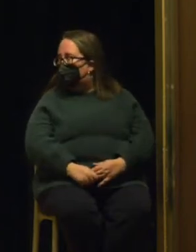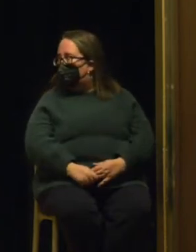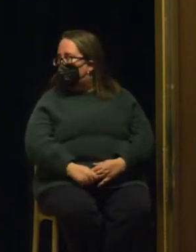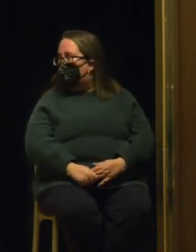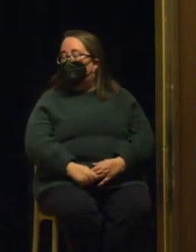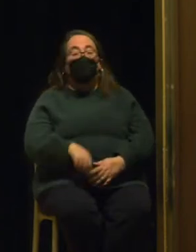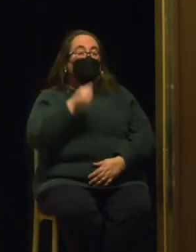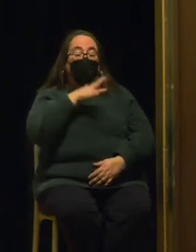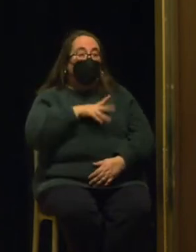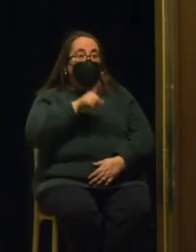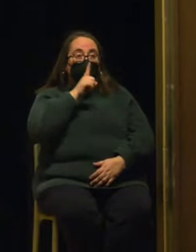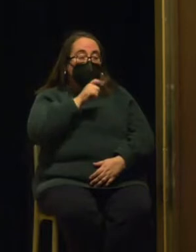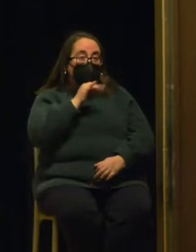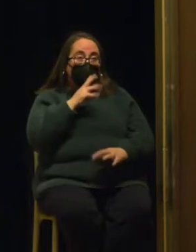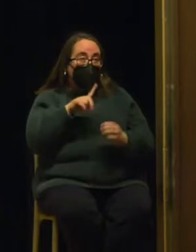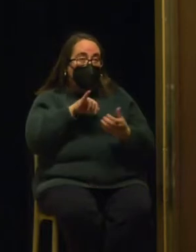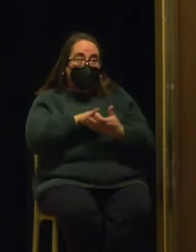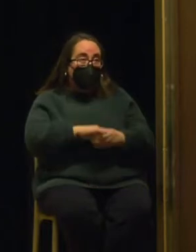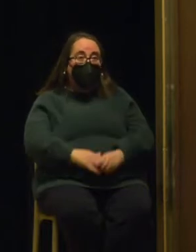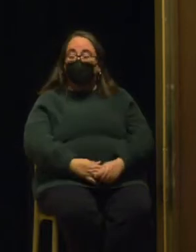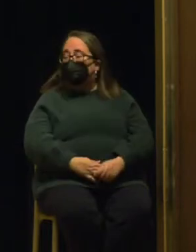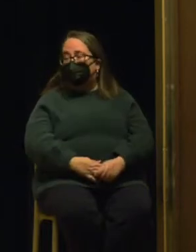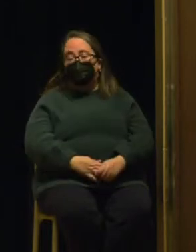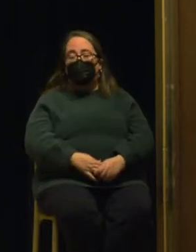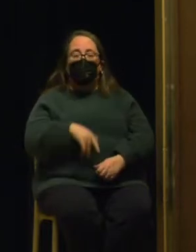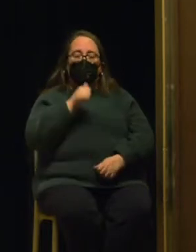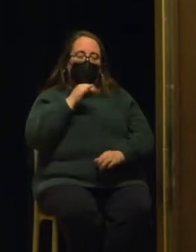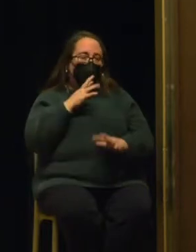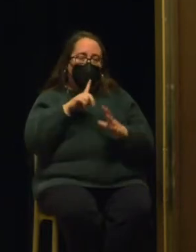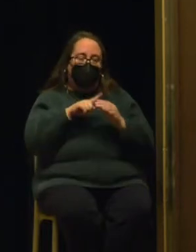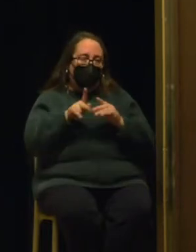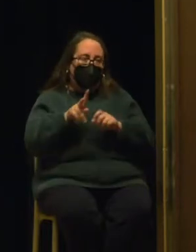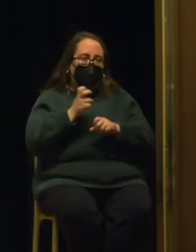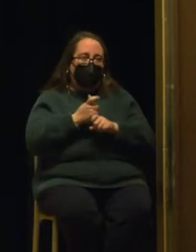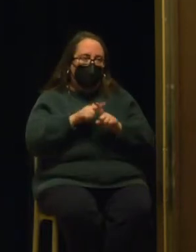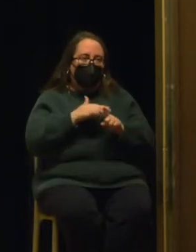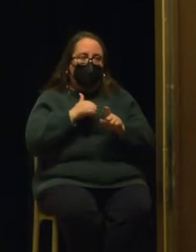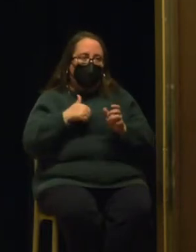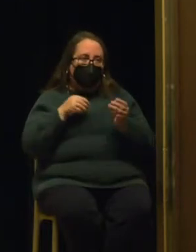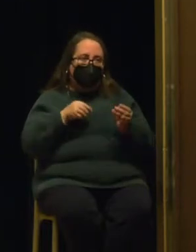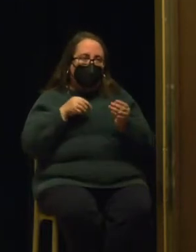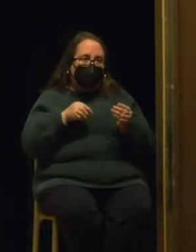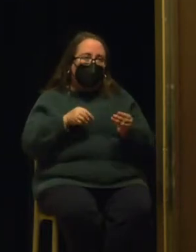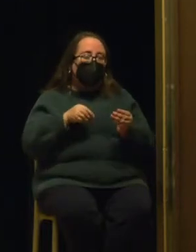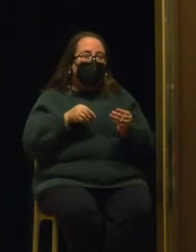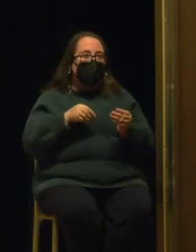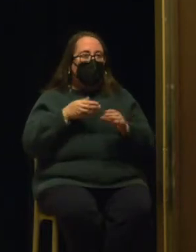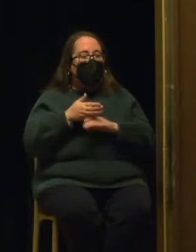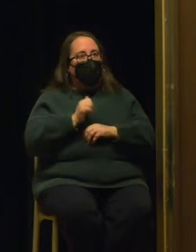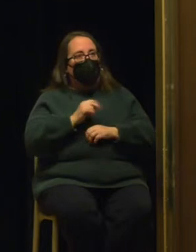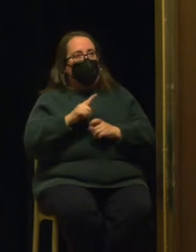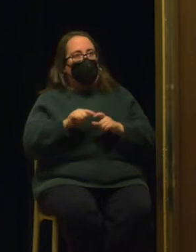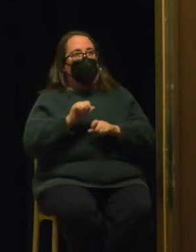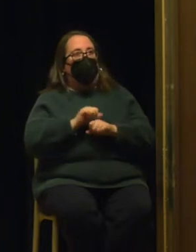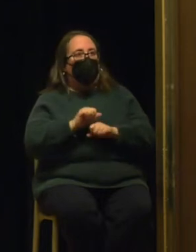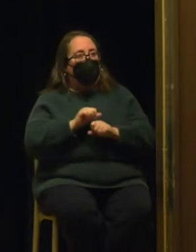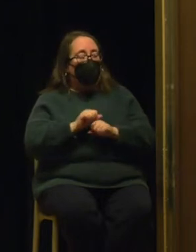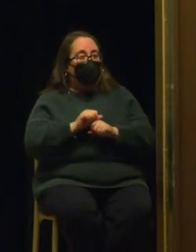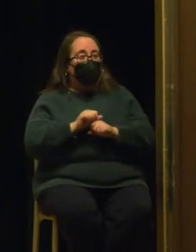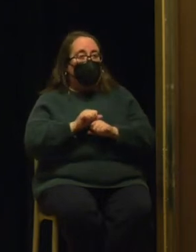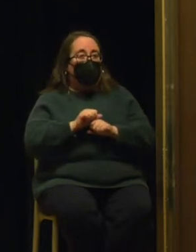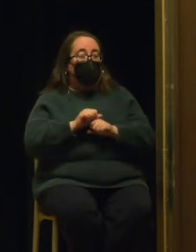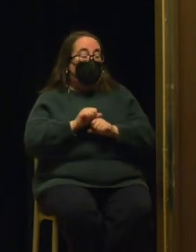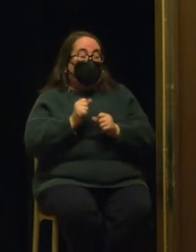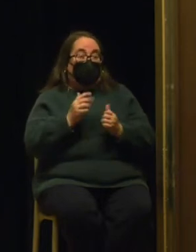don't talk about that. Yeah. They don't talk about how hard it is to breastfeed once you go back to work. Right. A lot of women stop at